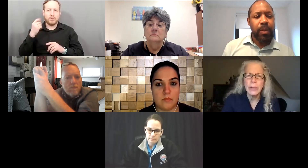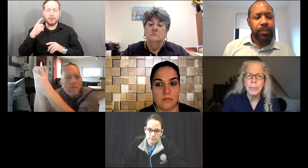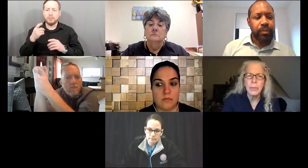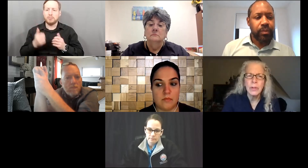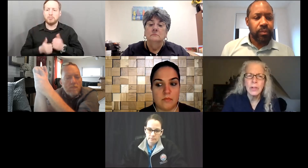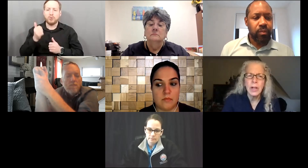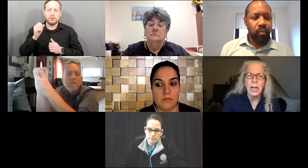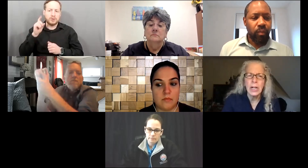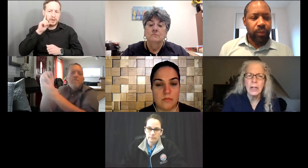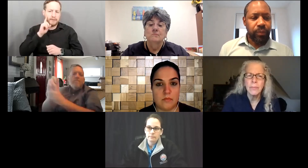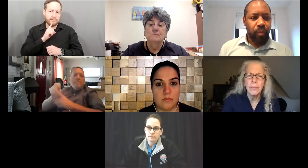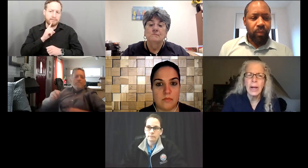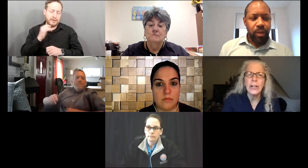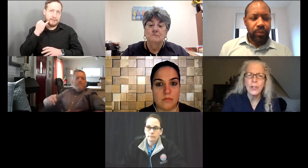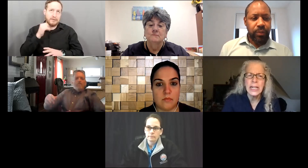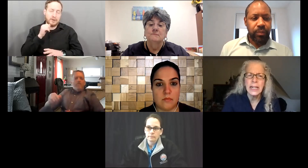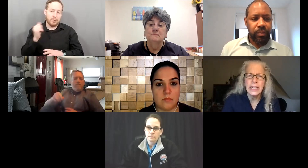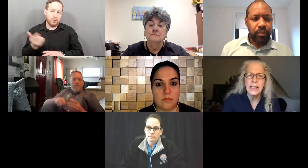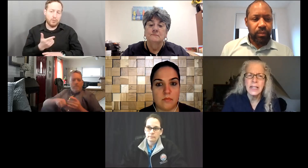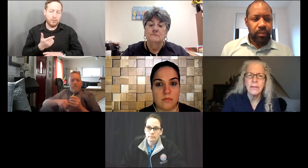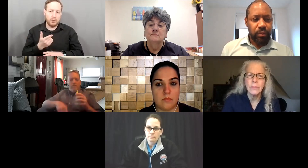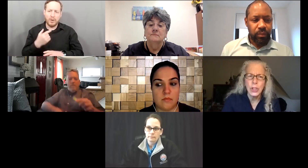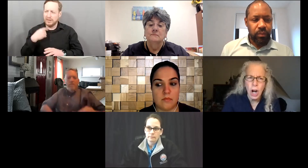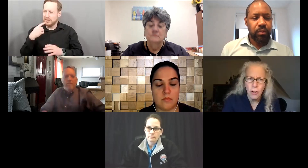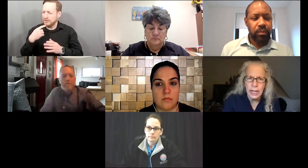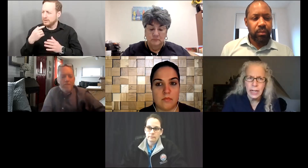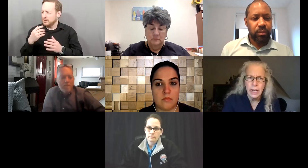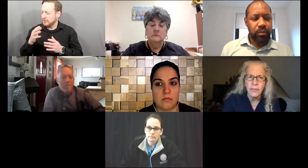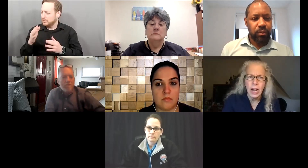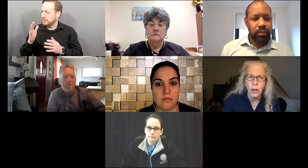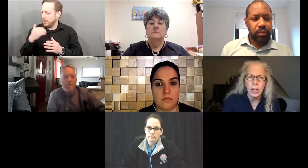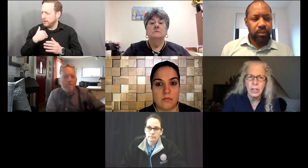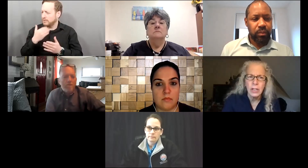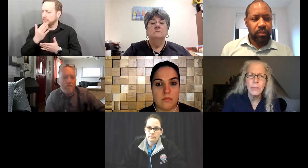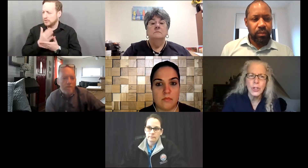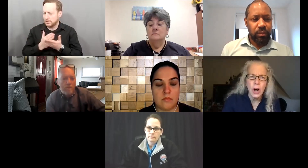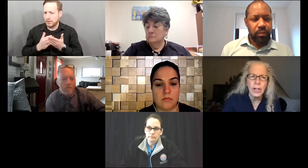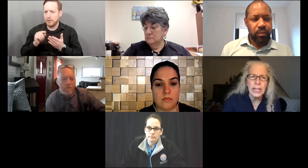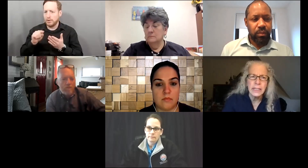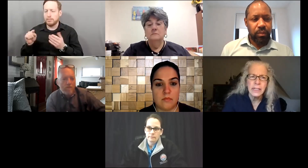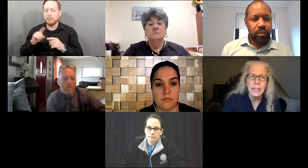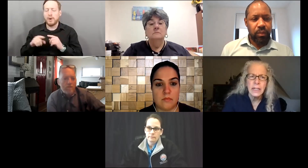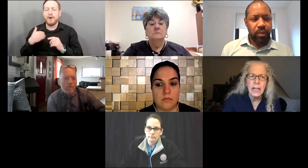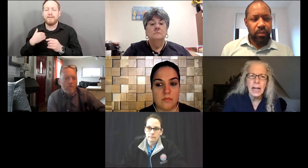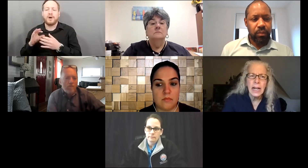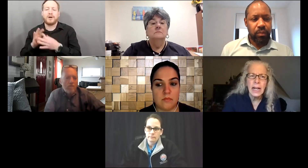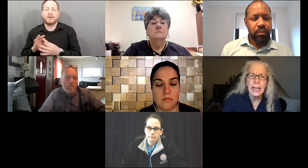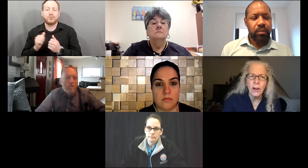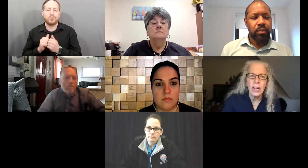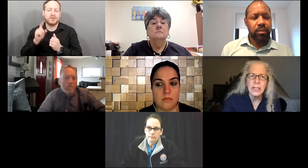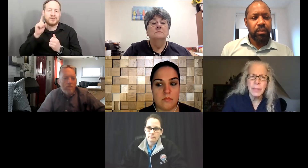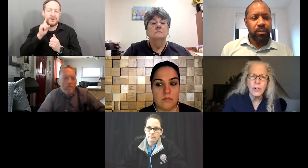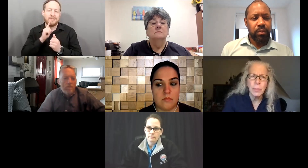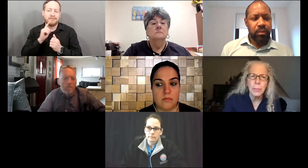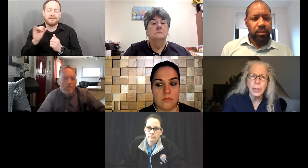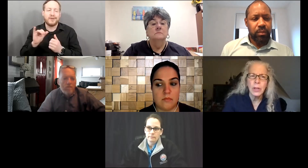membership. My understanding is the majority, if not all, majority is. And there